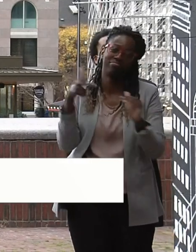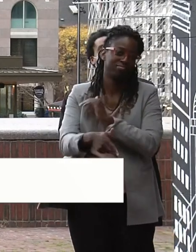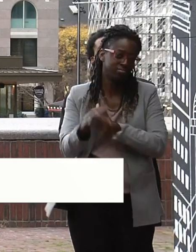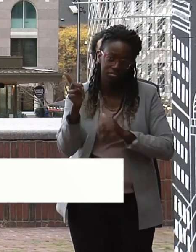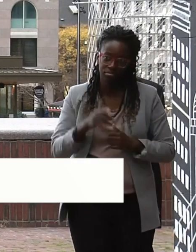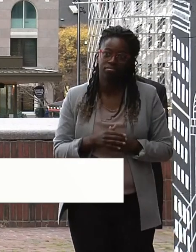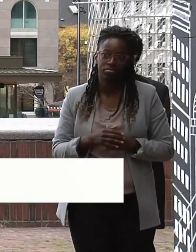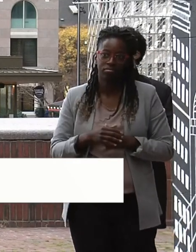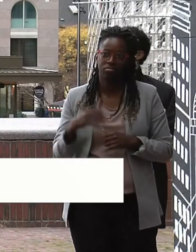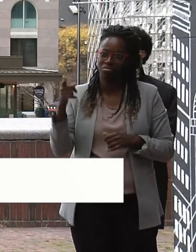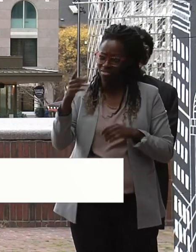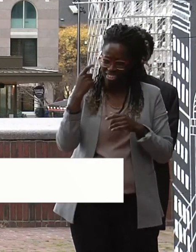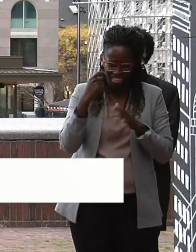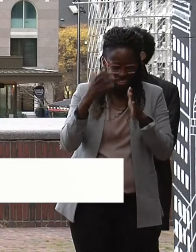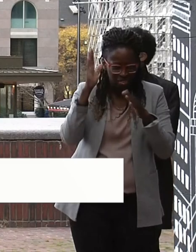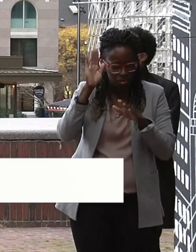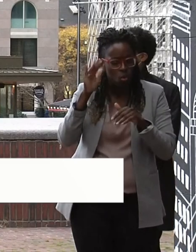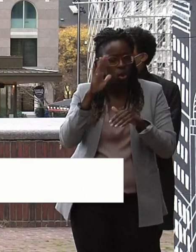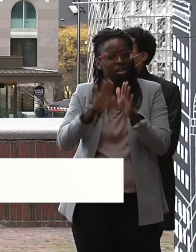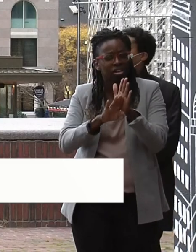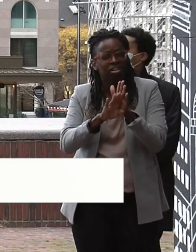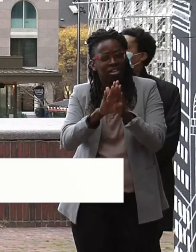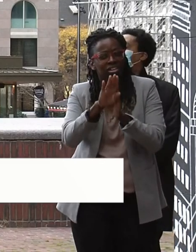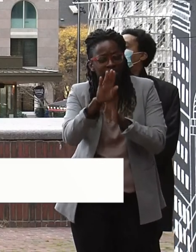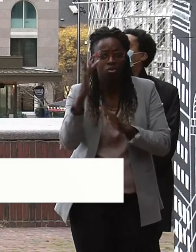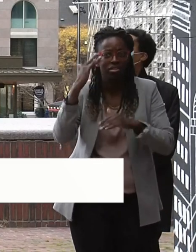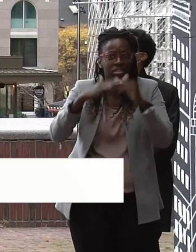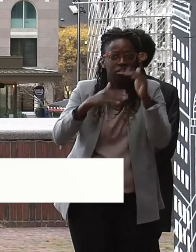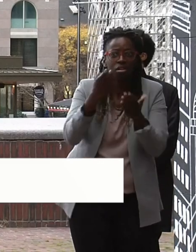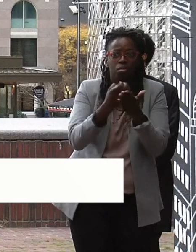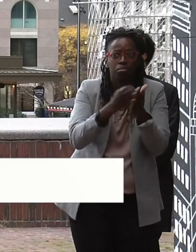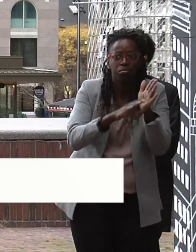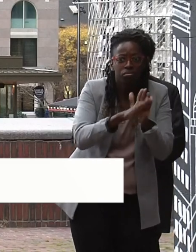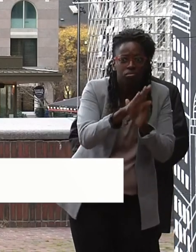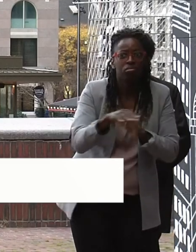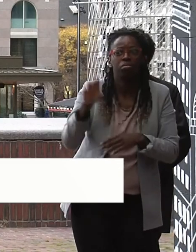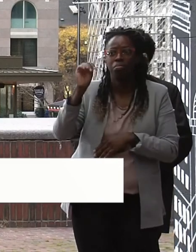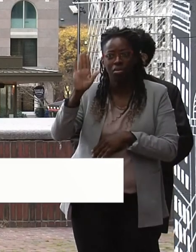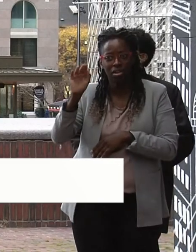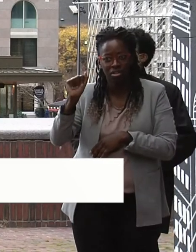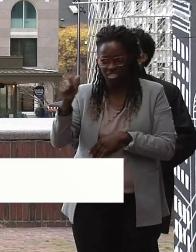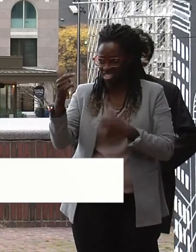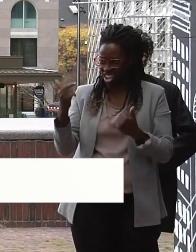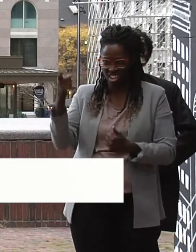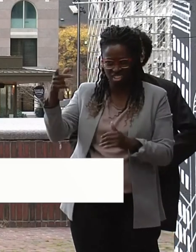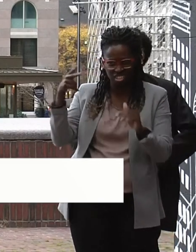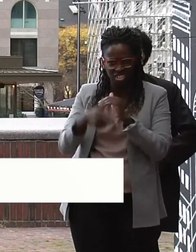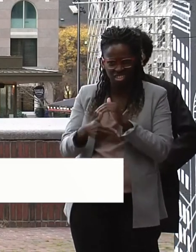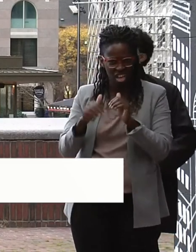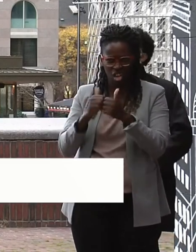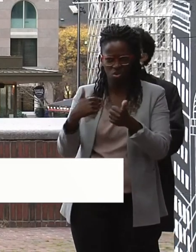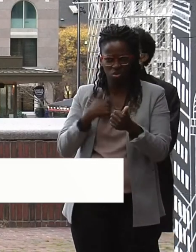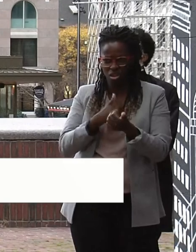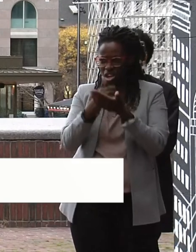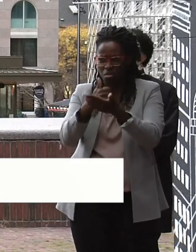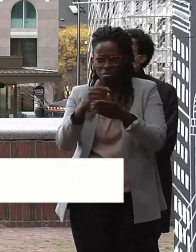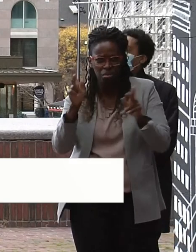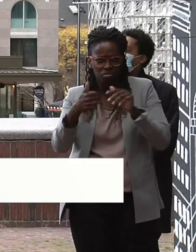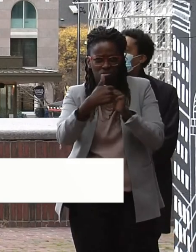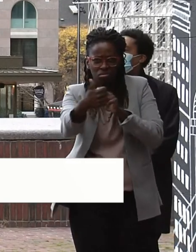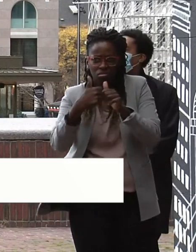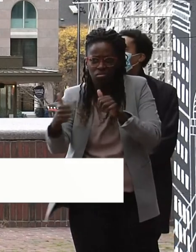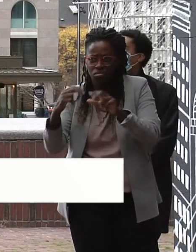undermine our COVID responses to be able to have physical distancing on trains and buses. It hurts the essential and frontline worker who